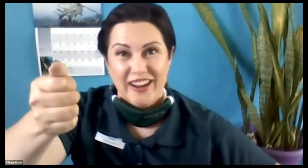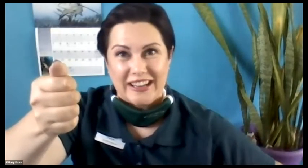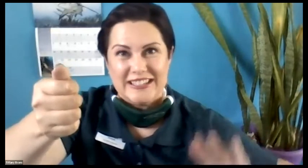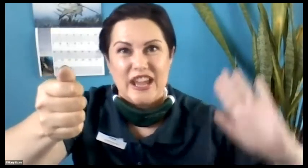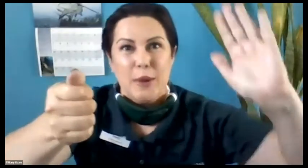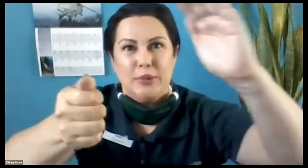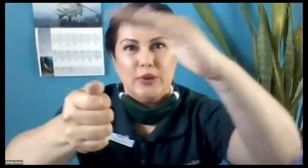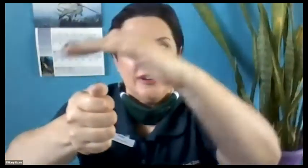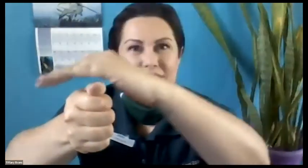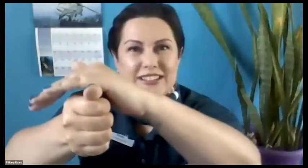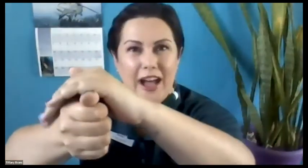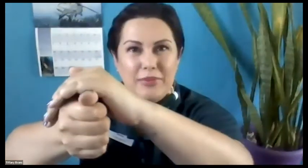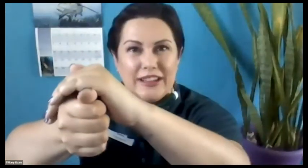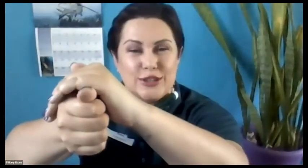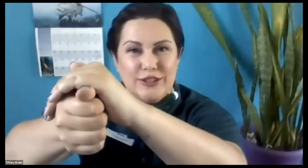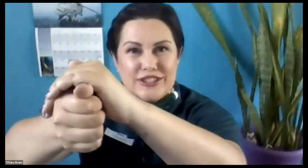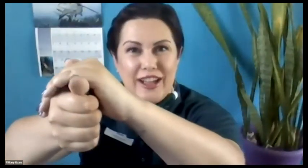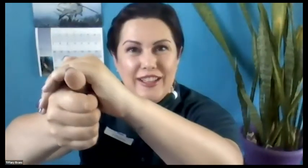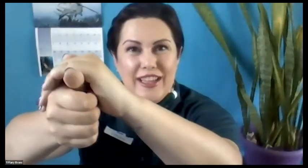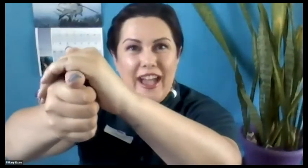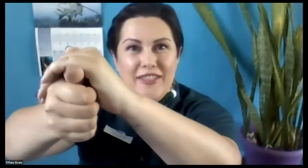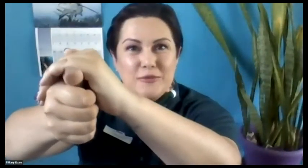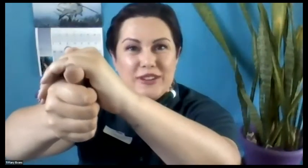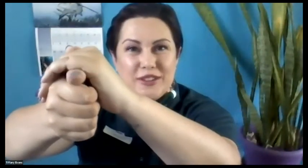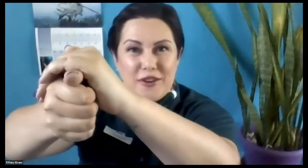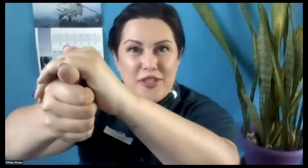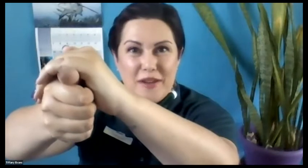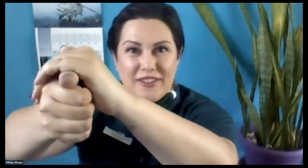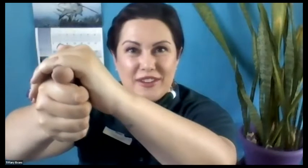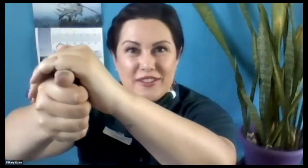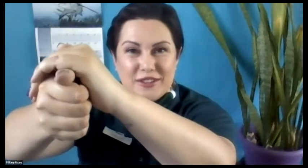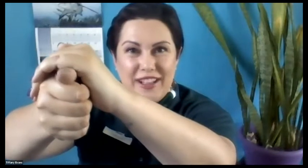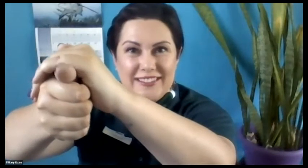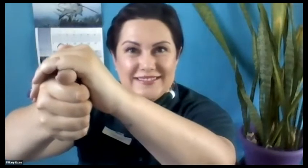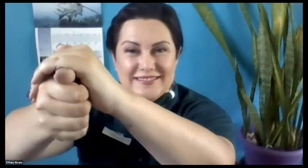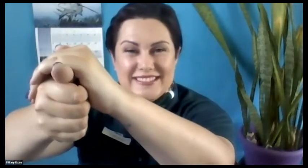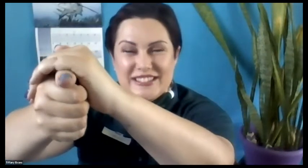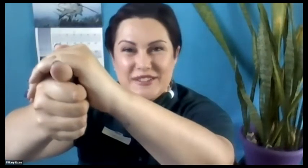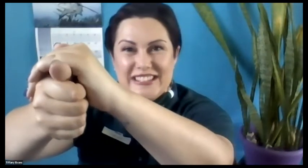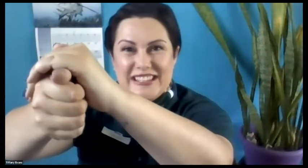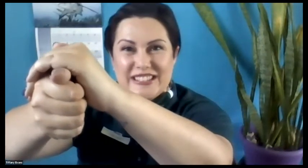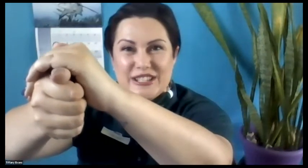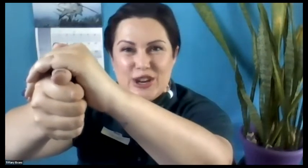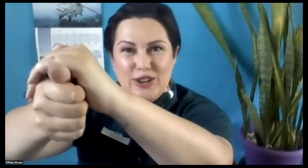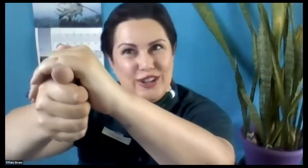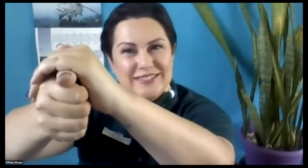hand, put it over the top like a turtle shell, and then wiggle your thumb for the turtle head. So this is turtle.